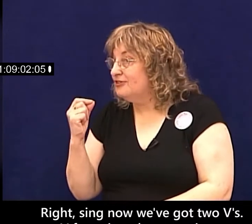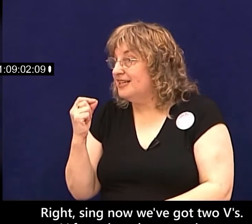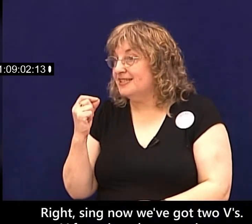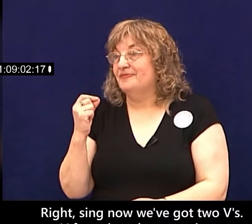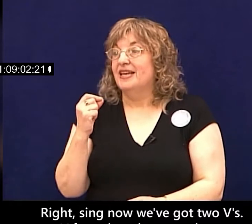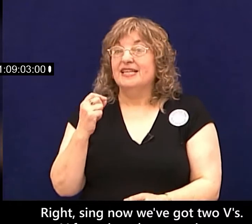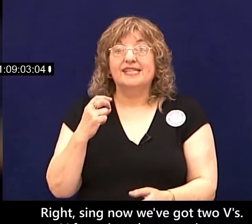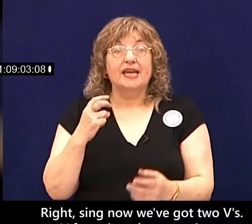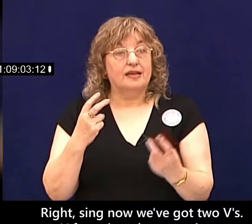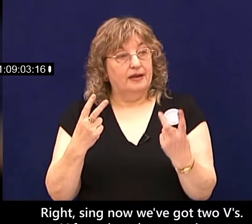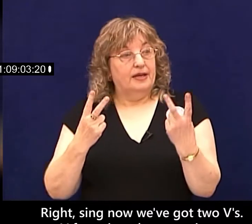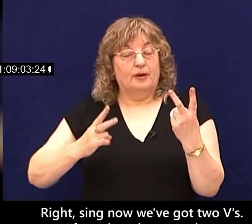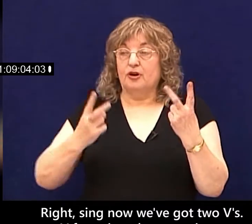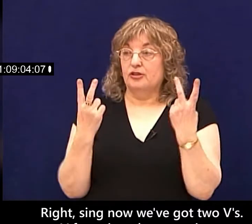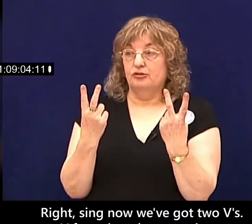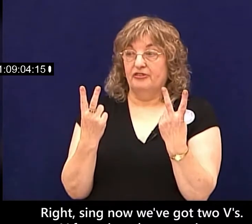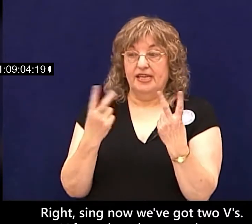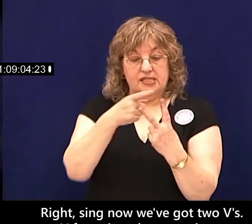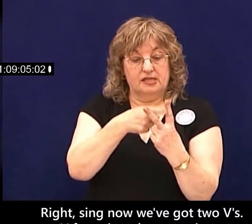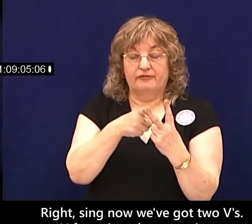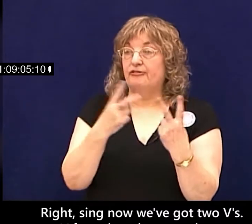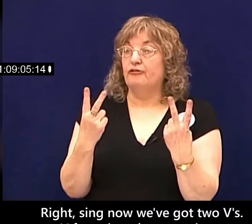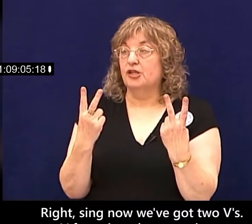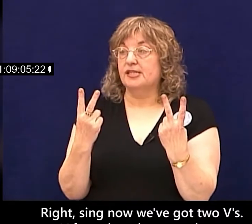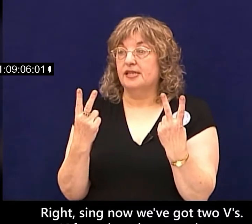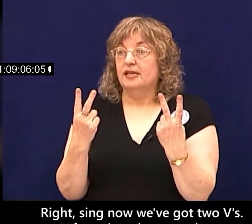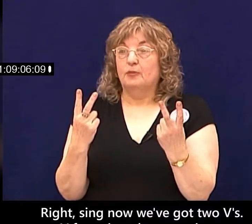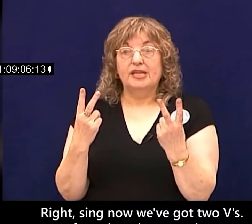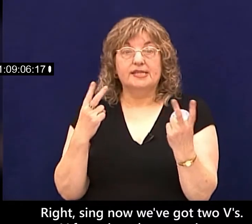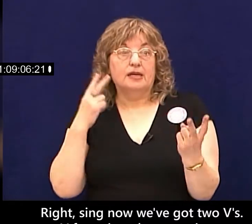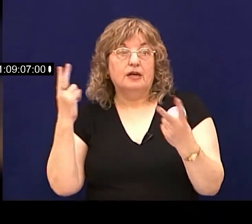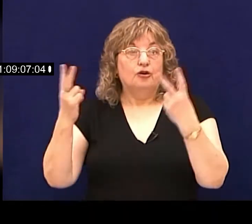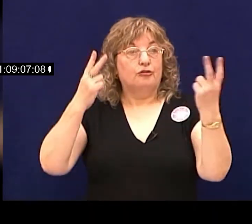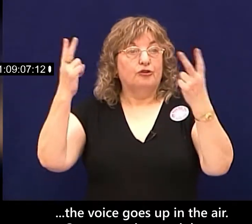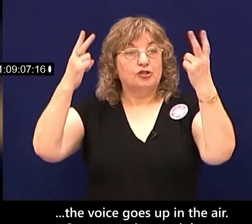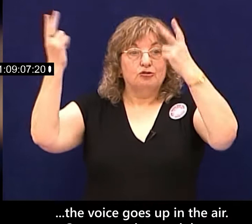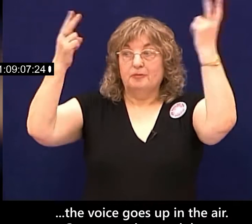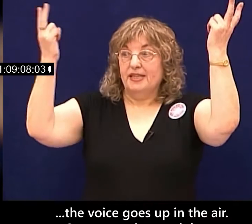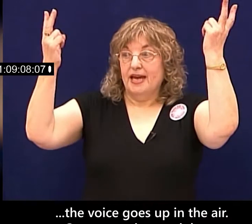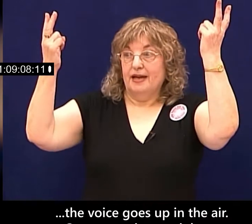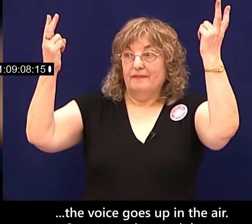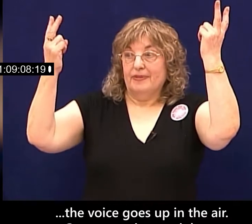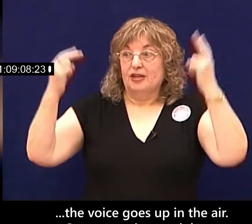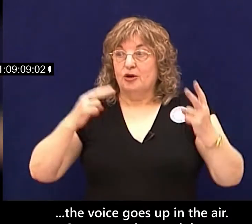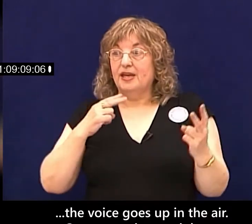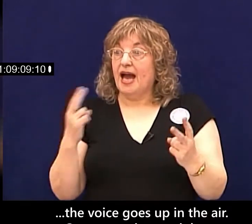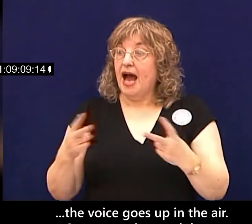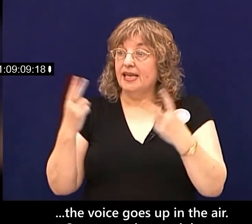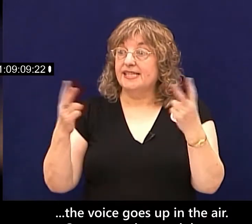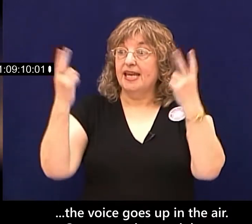right? Sing. Now we've got two V's, V for voice. When you sing, the voice goes up in the air. So we can